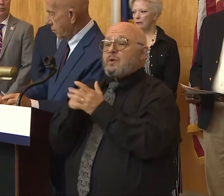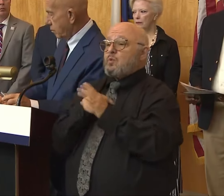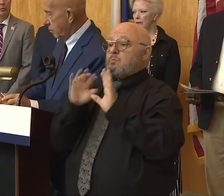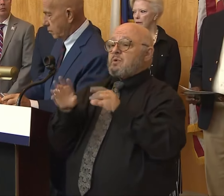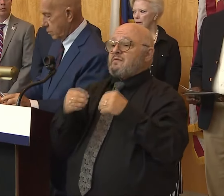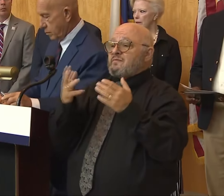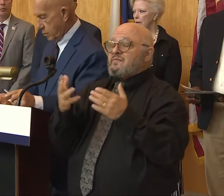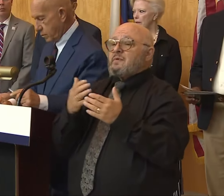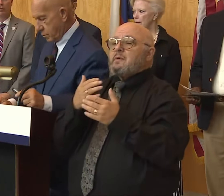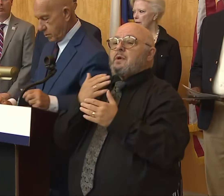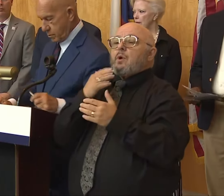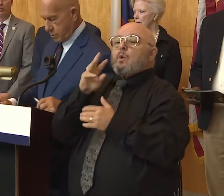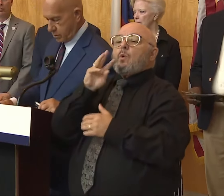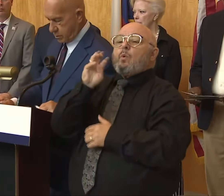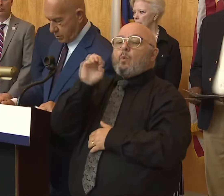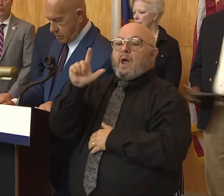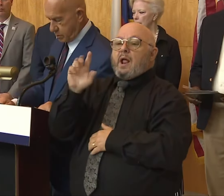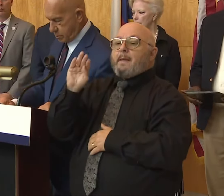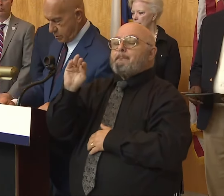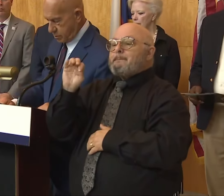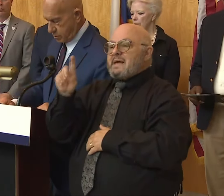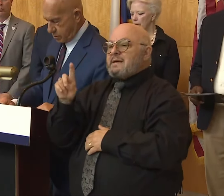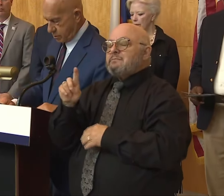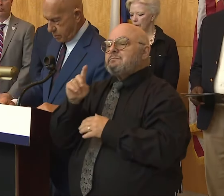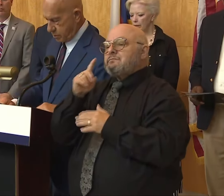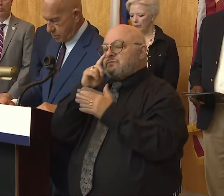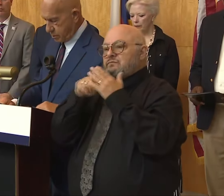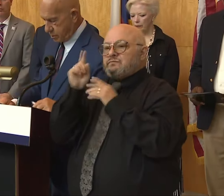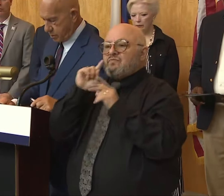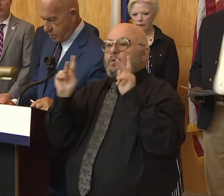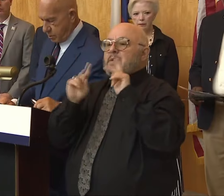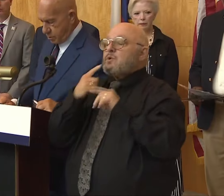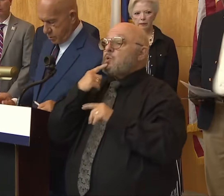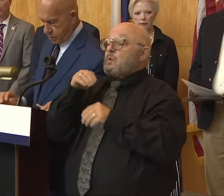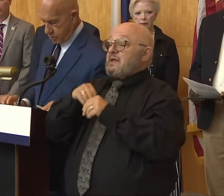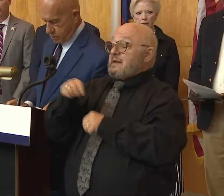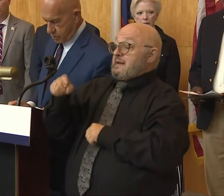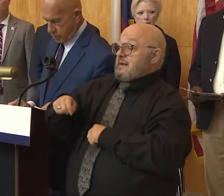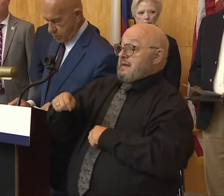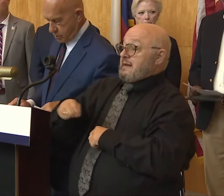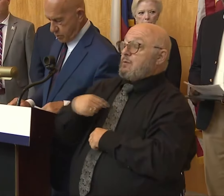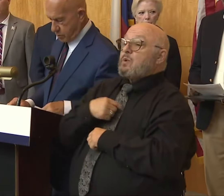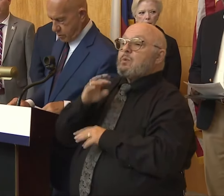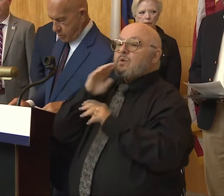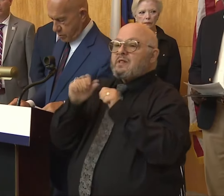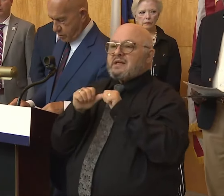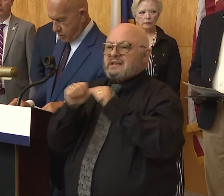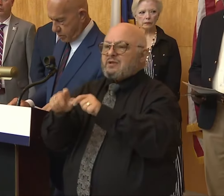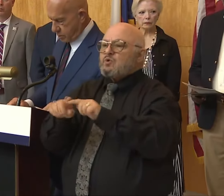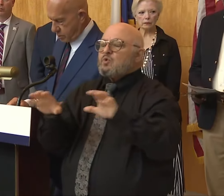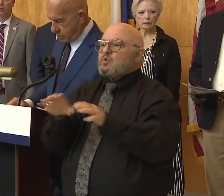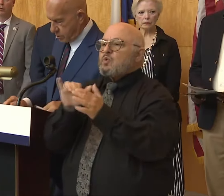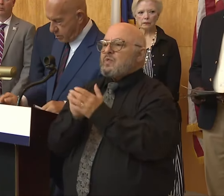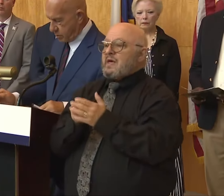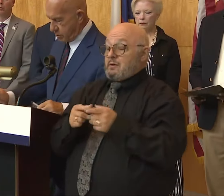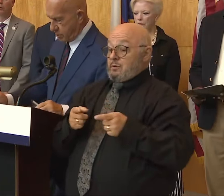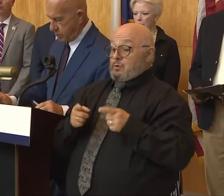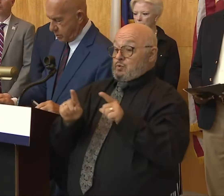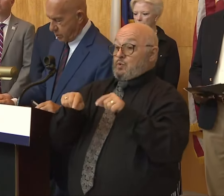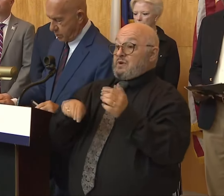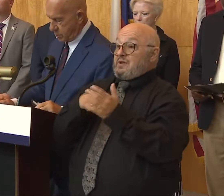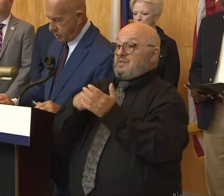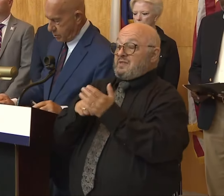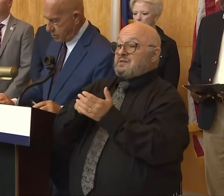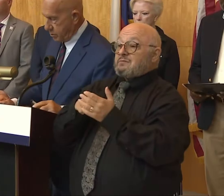providing wellness checks for folks that are in need. We will continue to do that during this